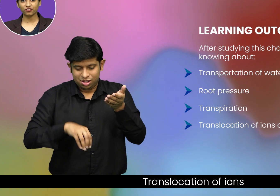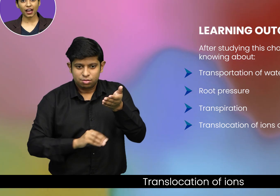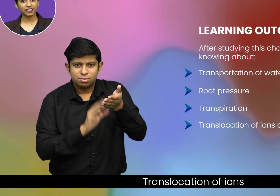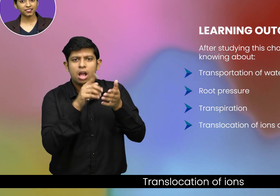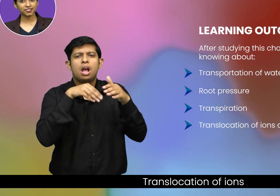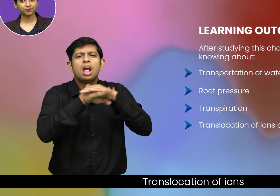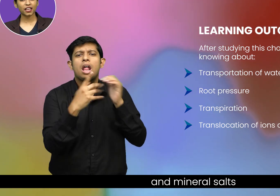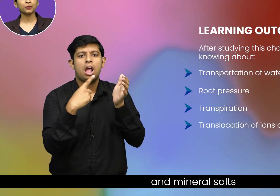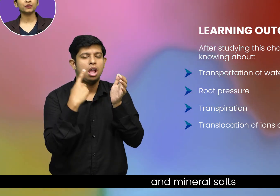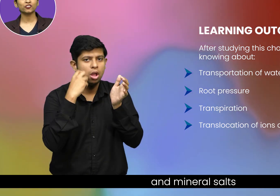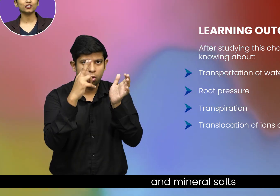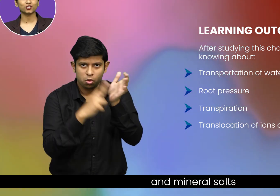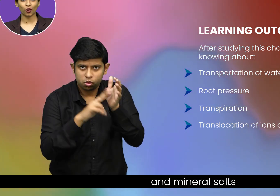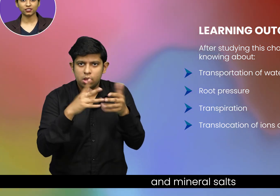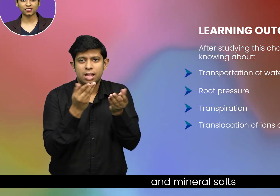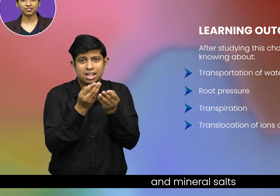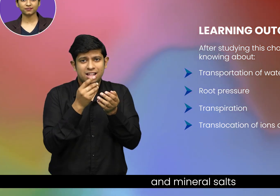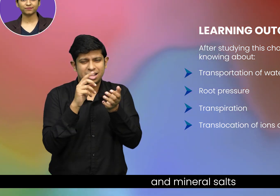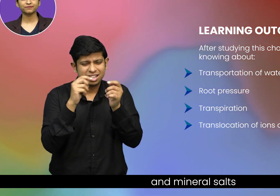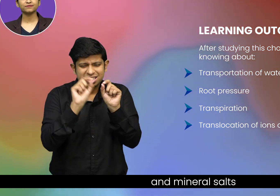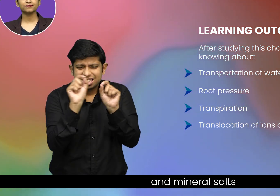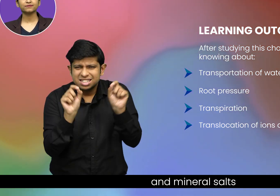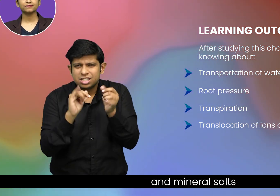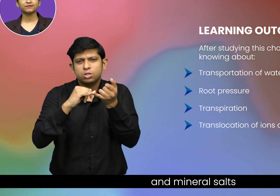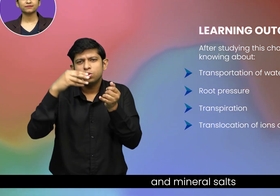translocation of ions and mineral salts,